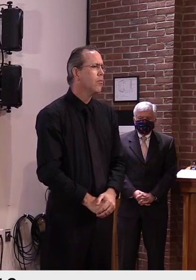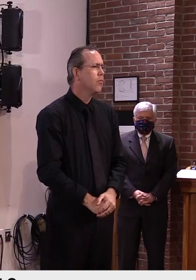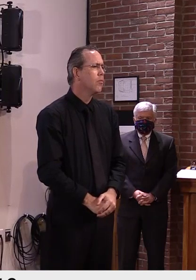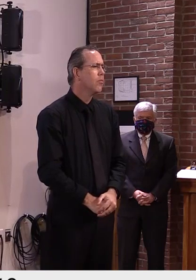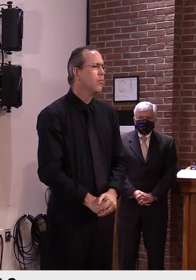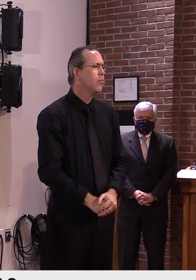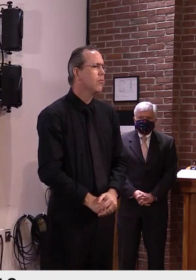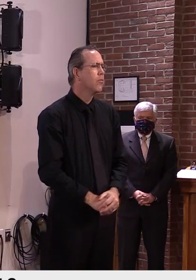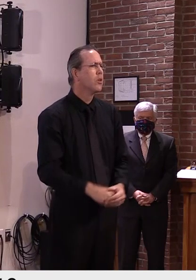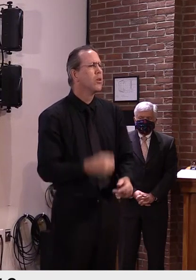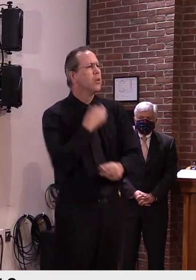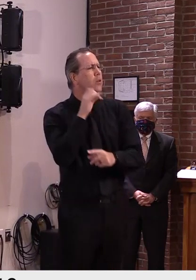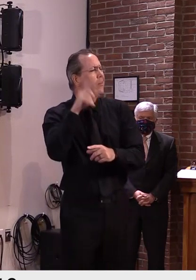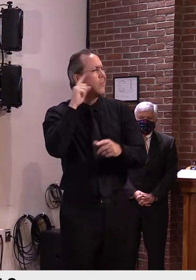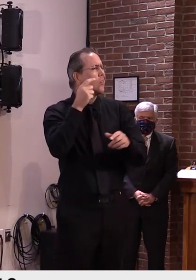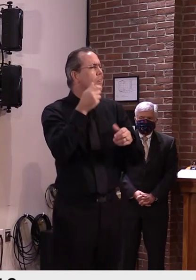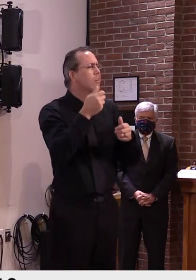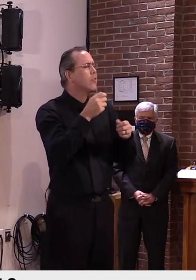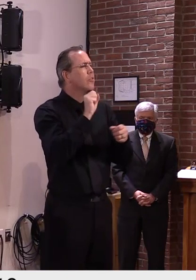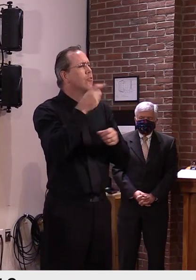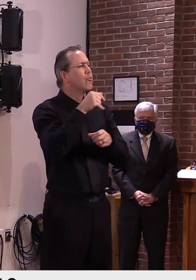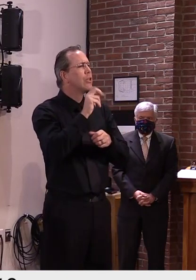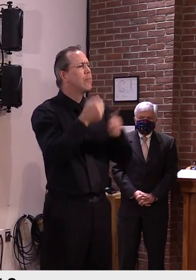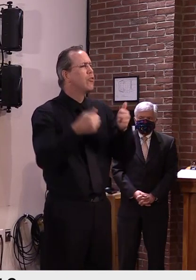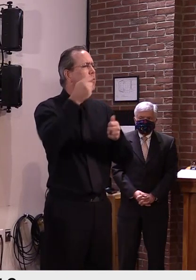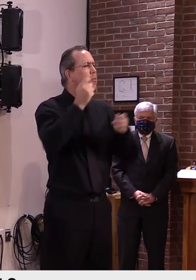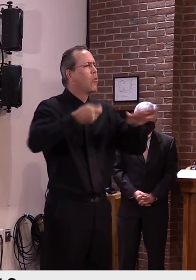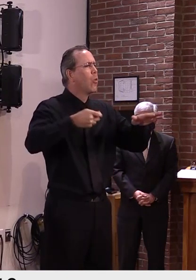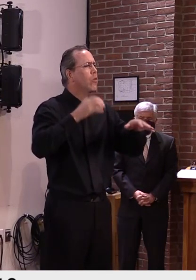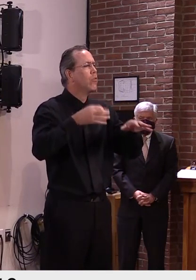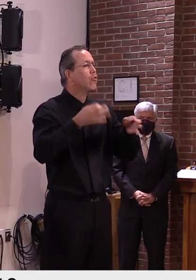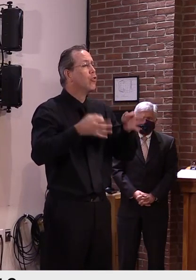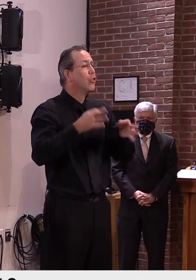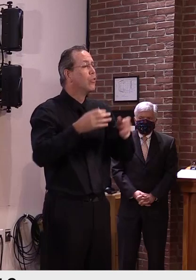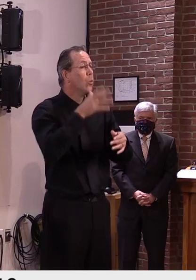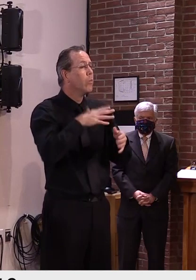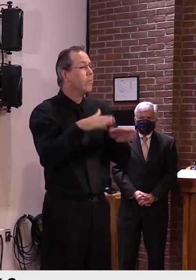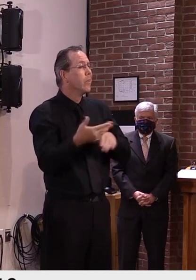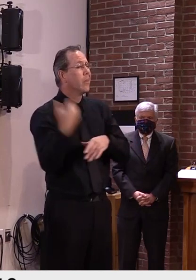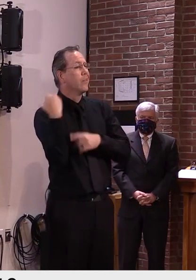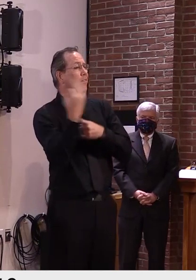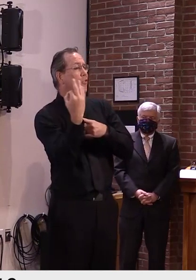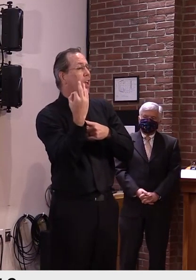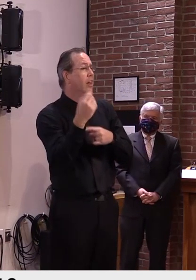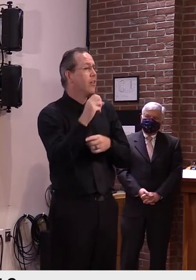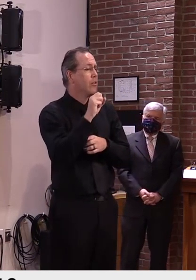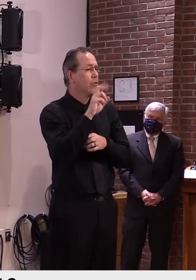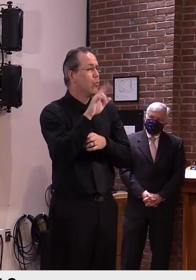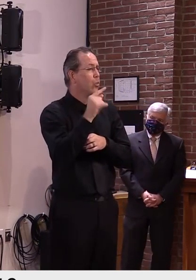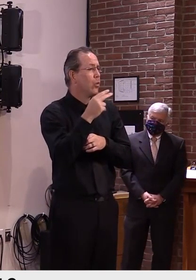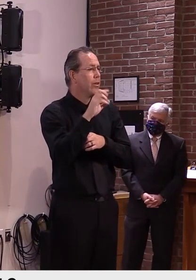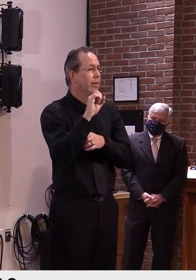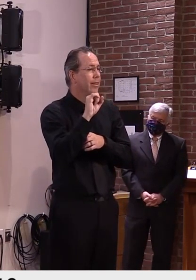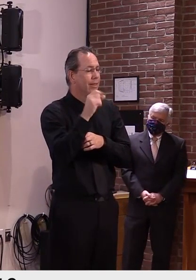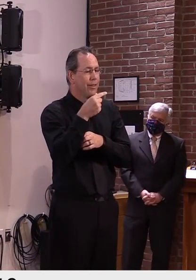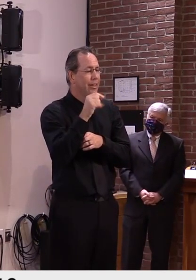Still the case? Still the case. I think that the point was made 4 years ago that's was